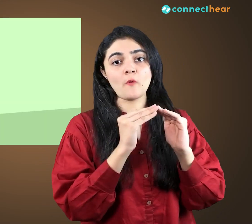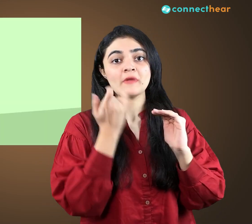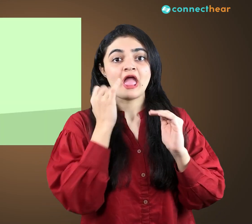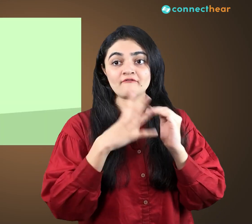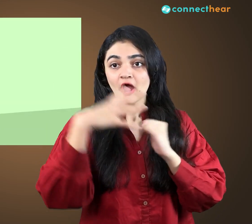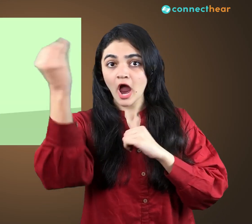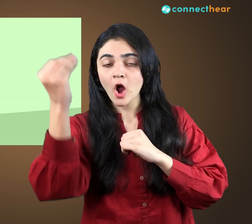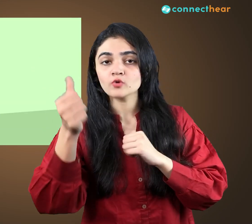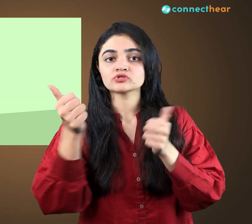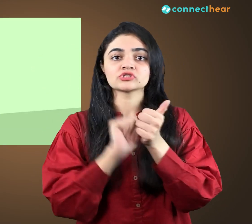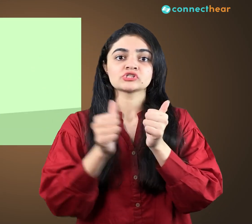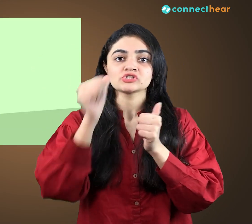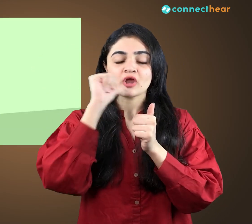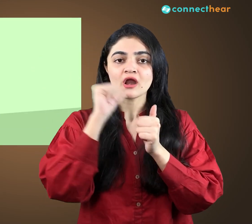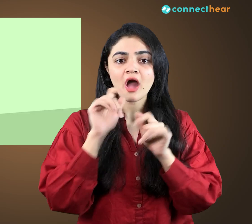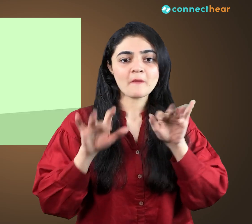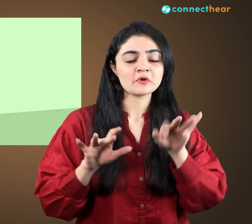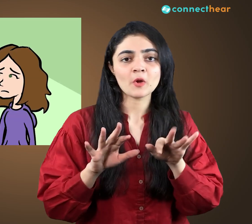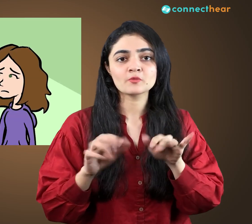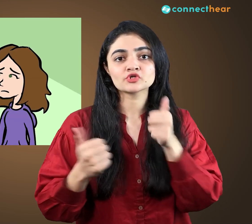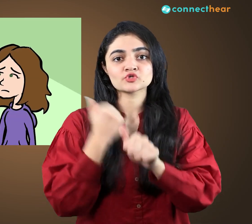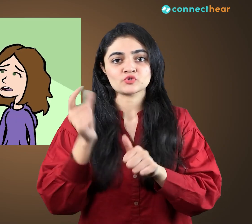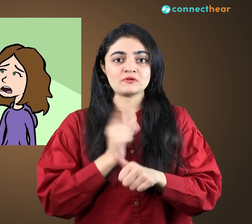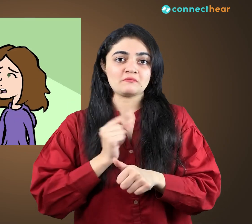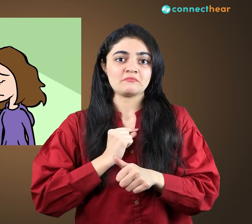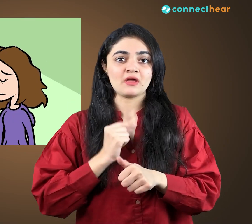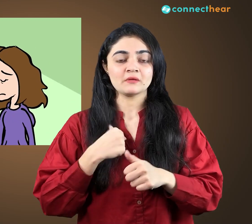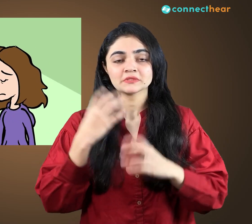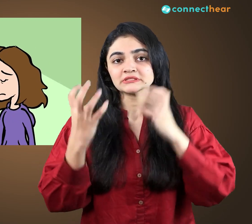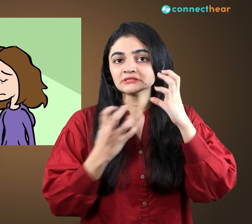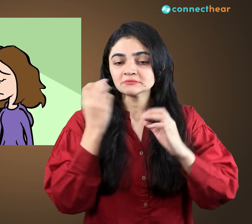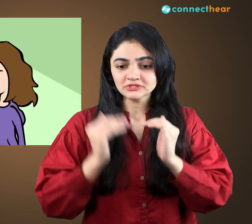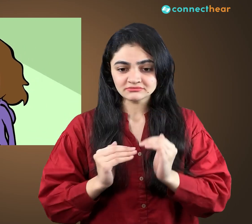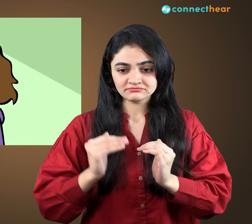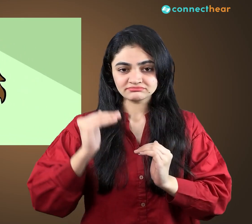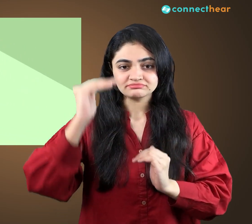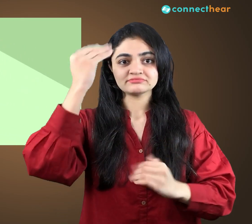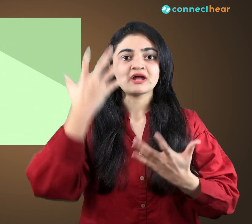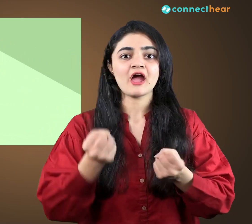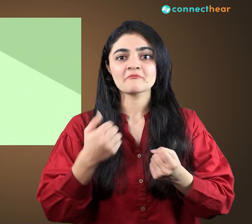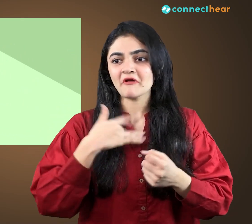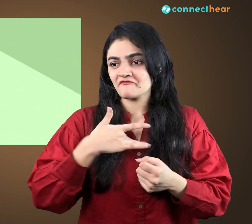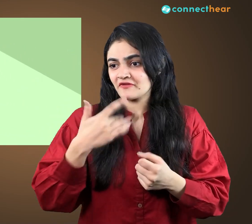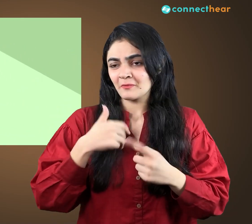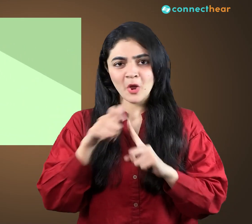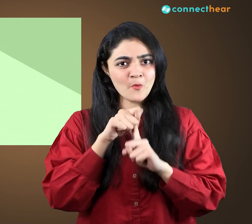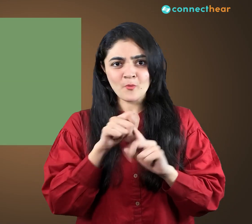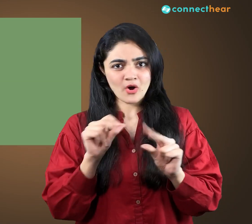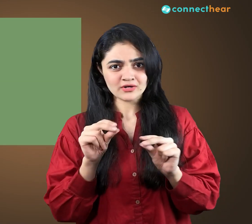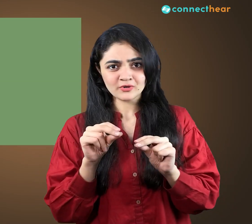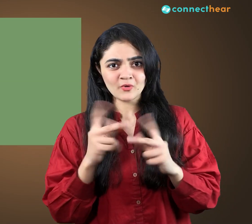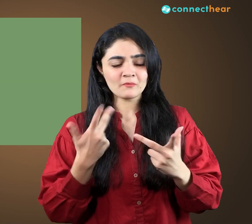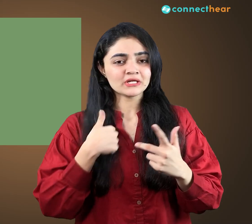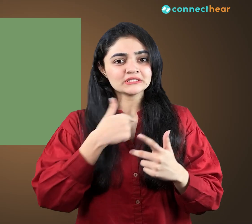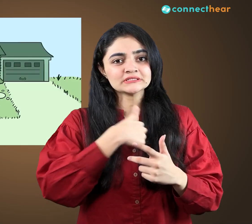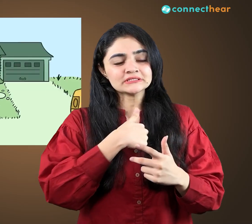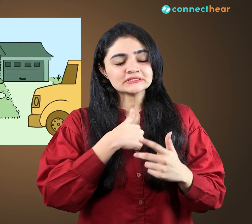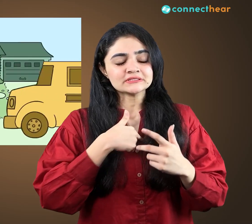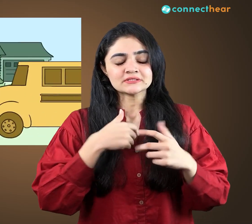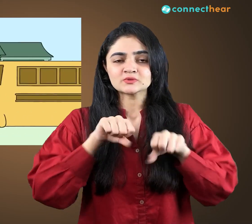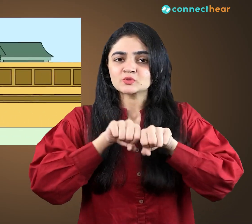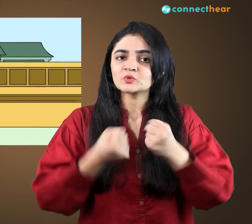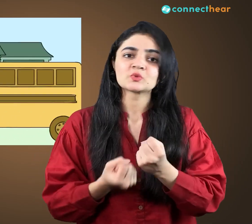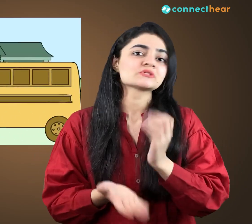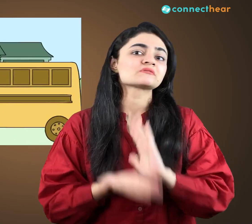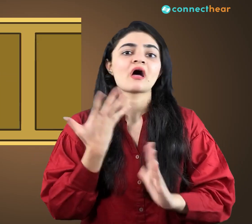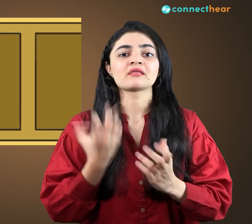was as if I had been replaced by a computer. This gave me low self-esteem growing up because I felt unimportant. It broke me down, and I was